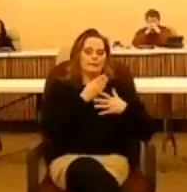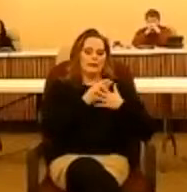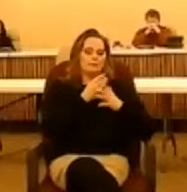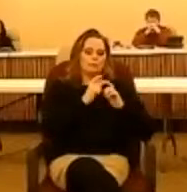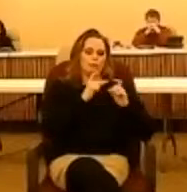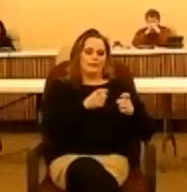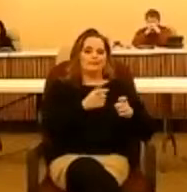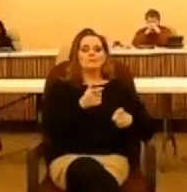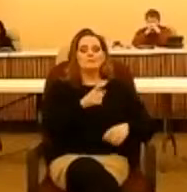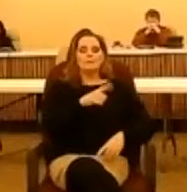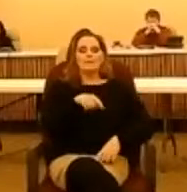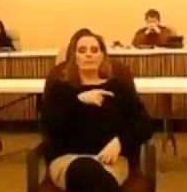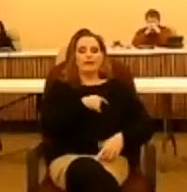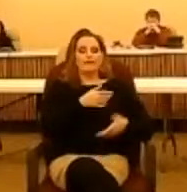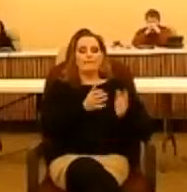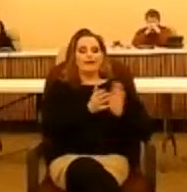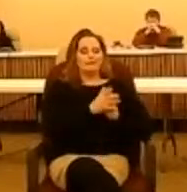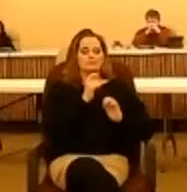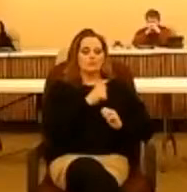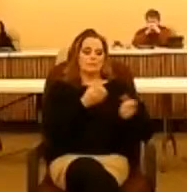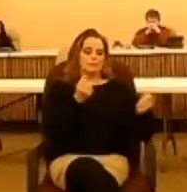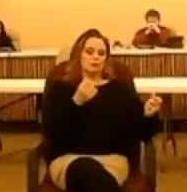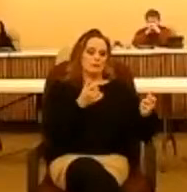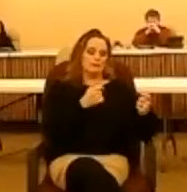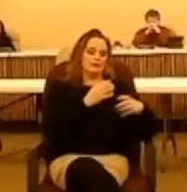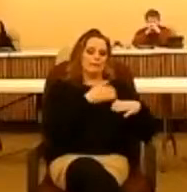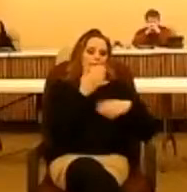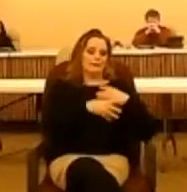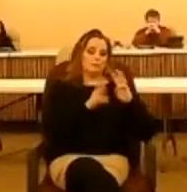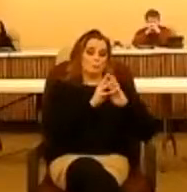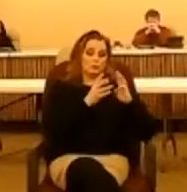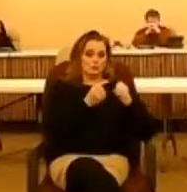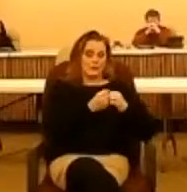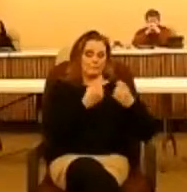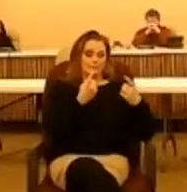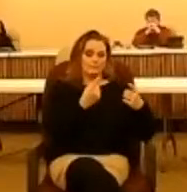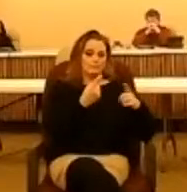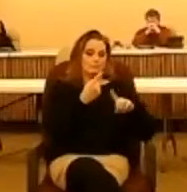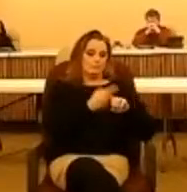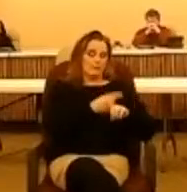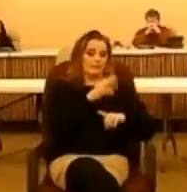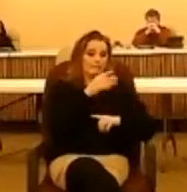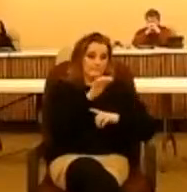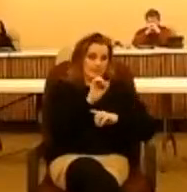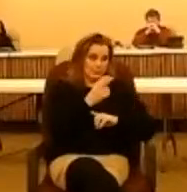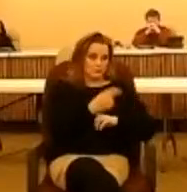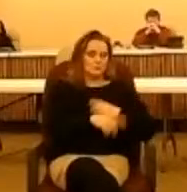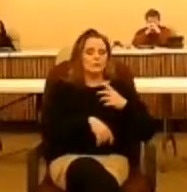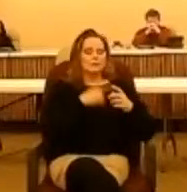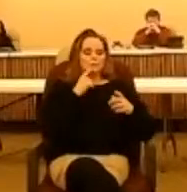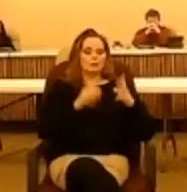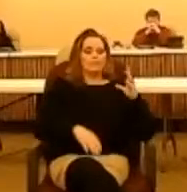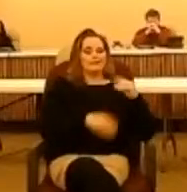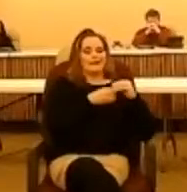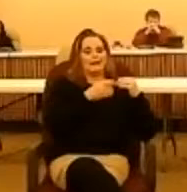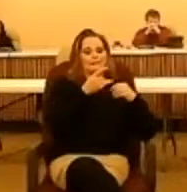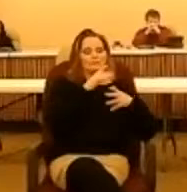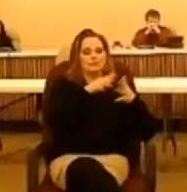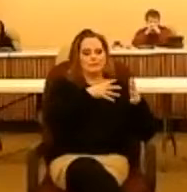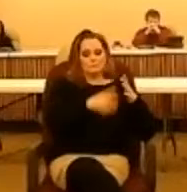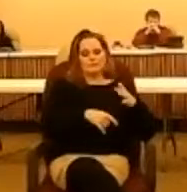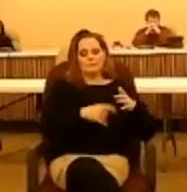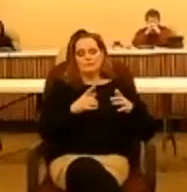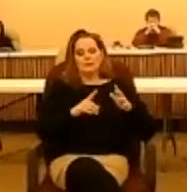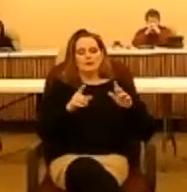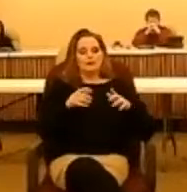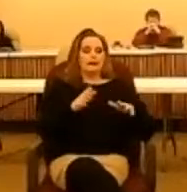They've requested to come chat at the next workshop in March. So we're going to put them on the agenda to come let them talk to you and